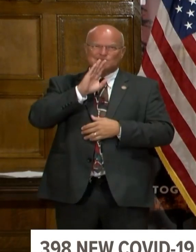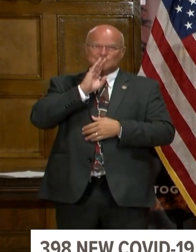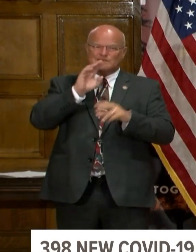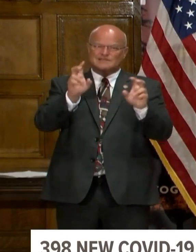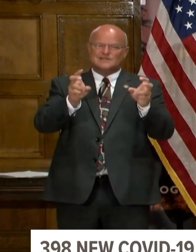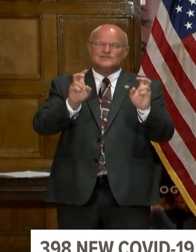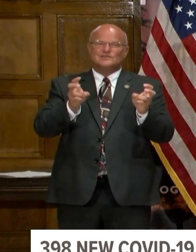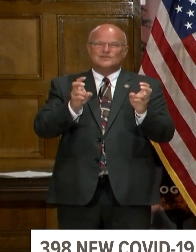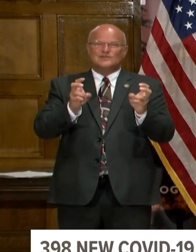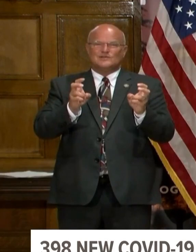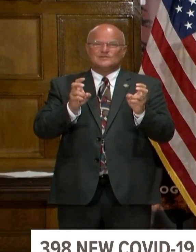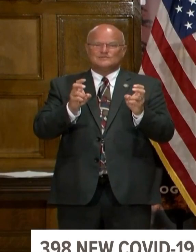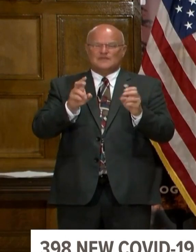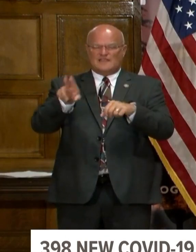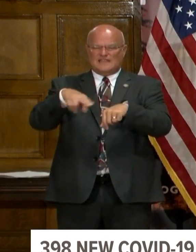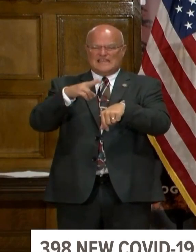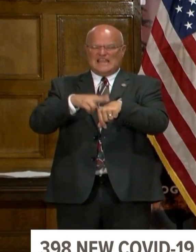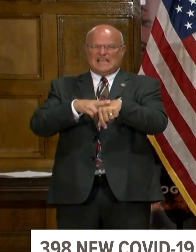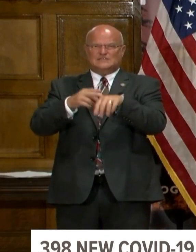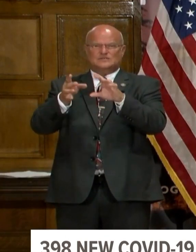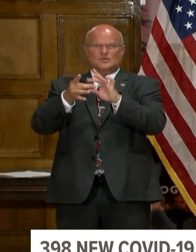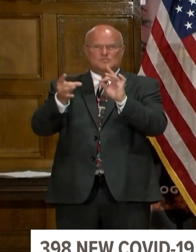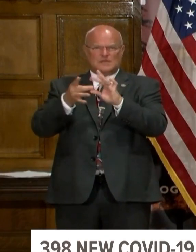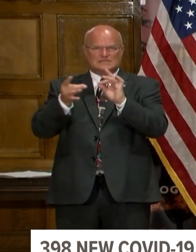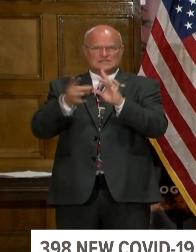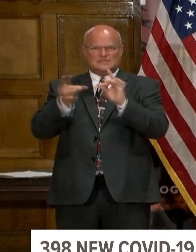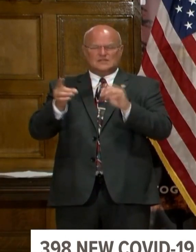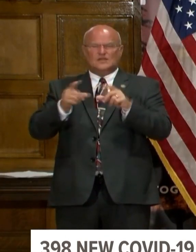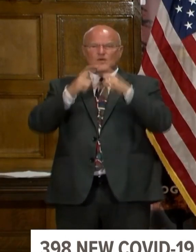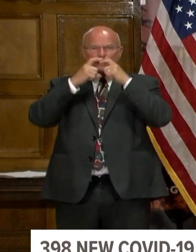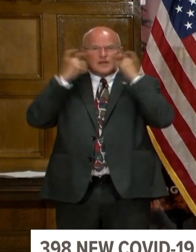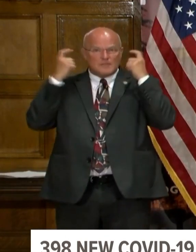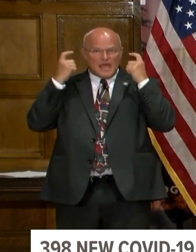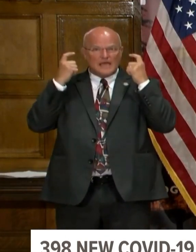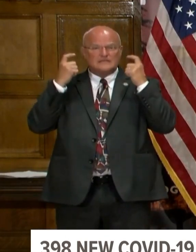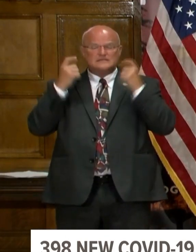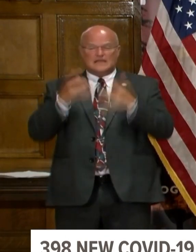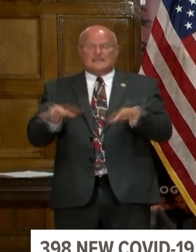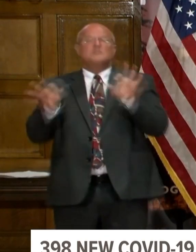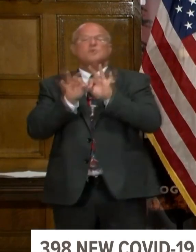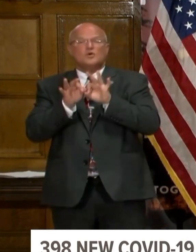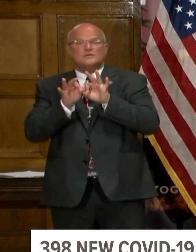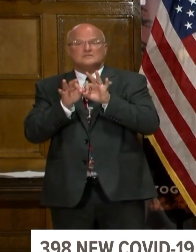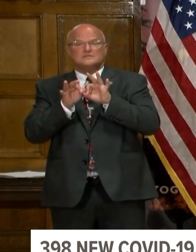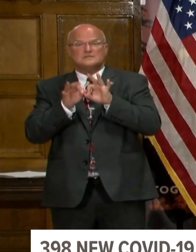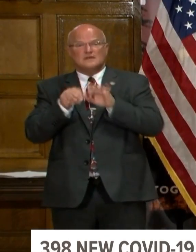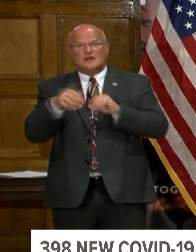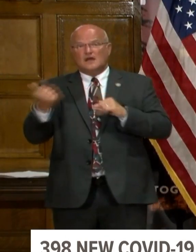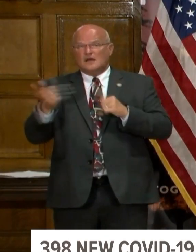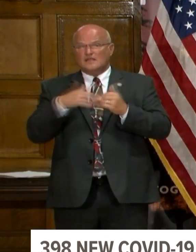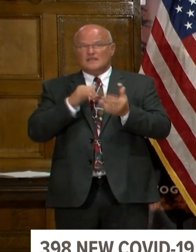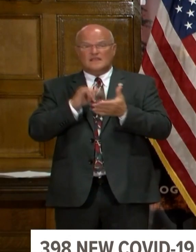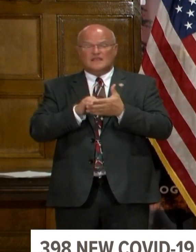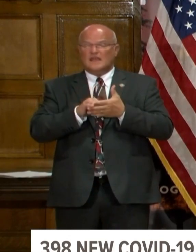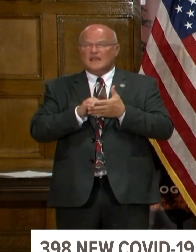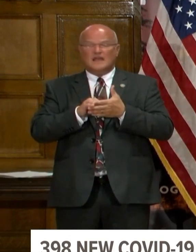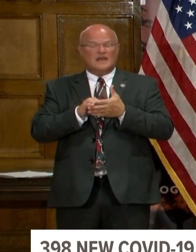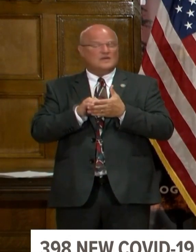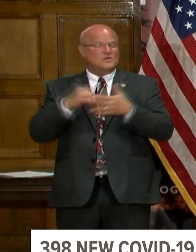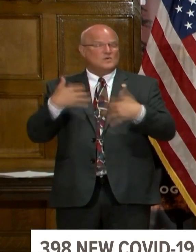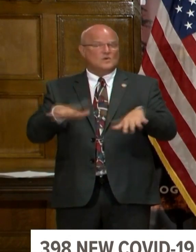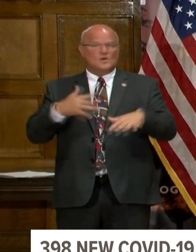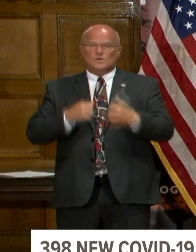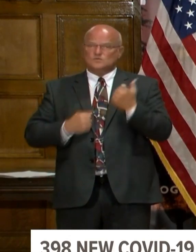in terms of the national messaging on wearing a mask and the importance of it. Beyond that, they've been very,